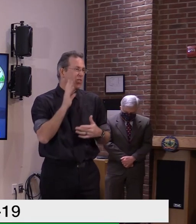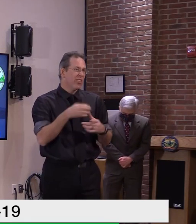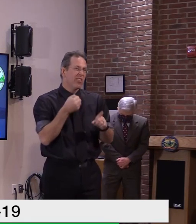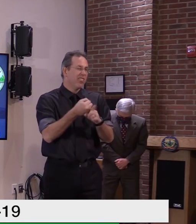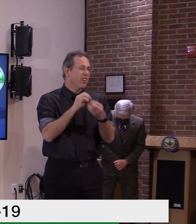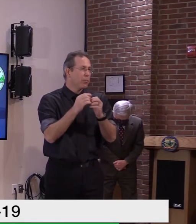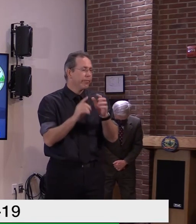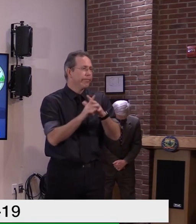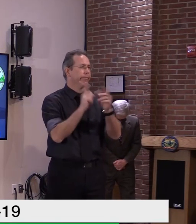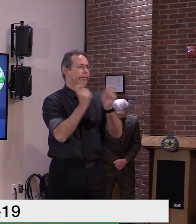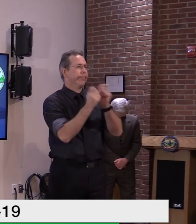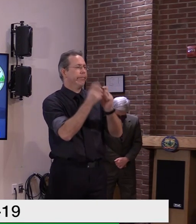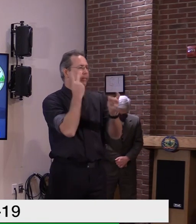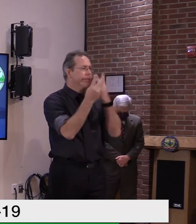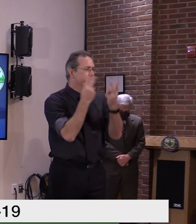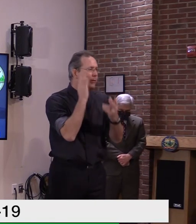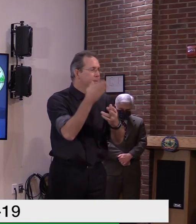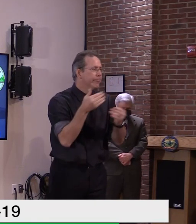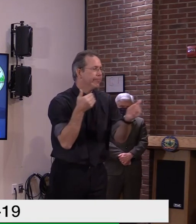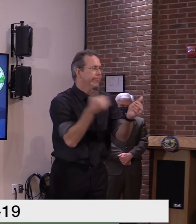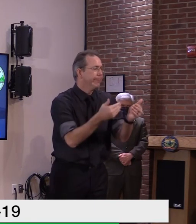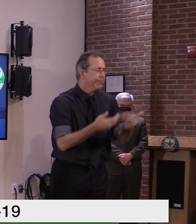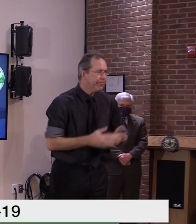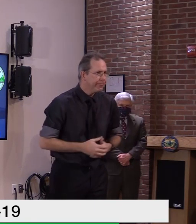in various places in the country.